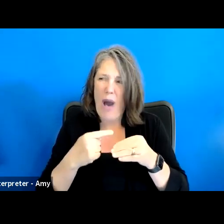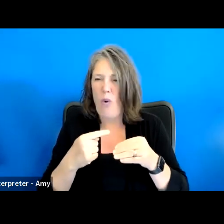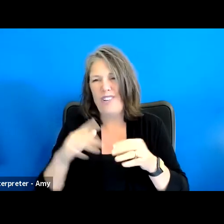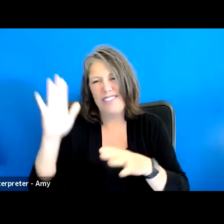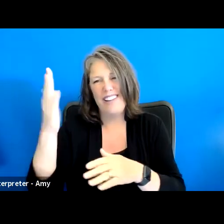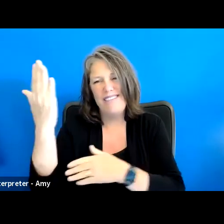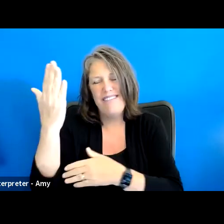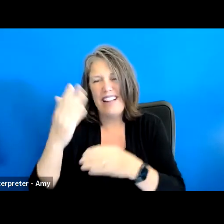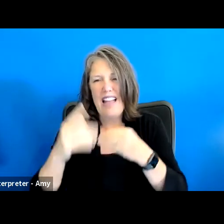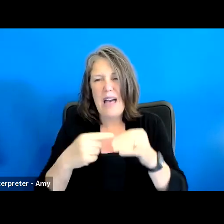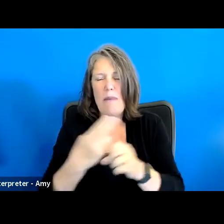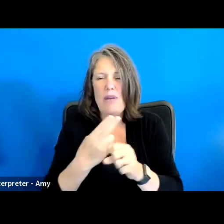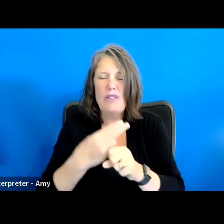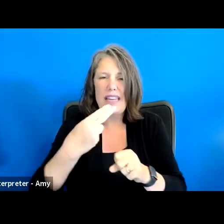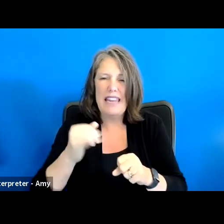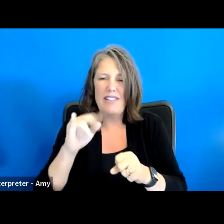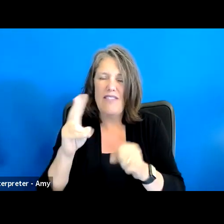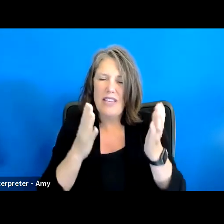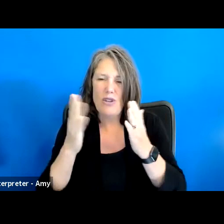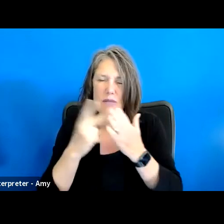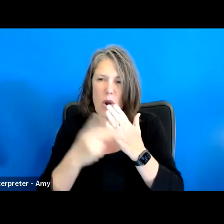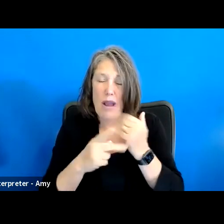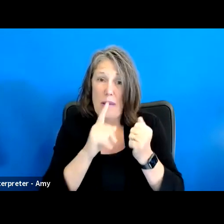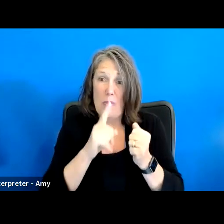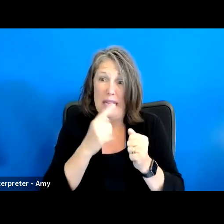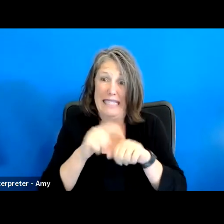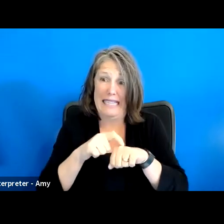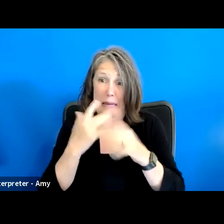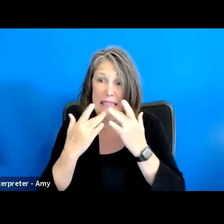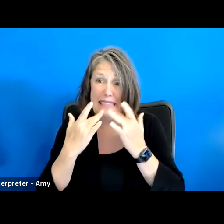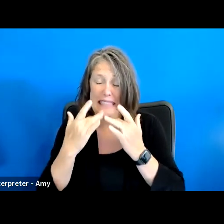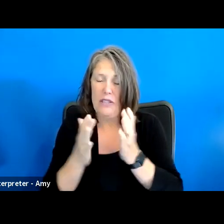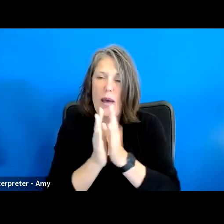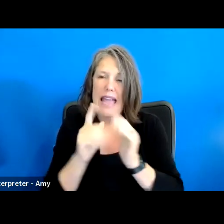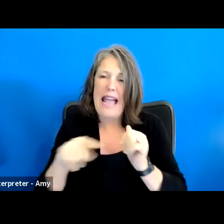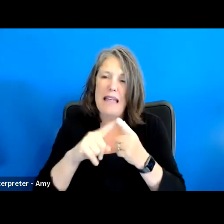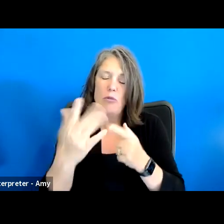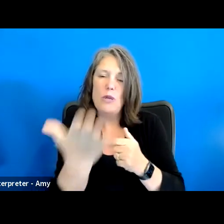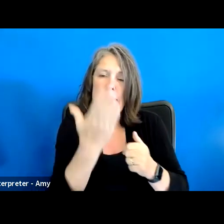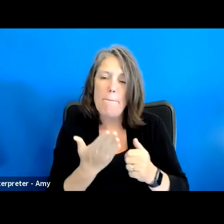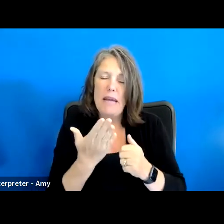an HIV service program, and I was running out of time. So I asked them to submit